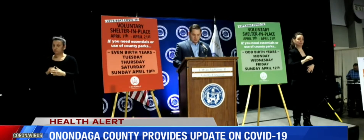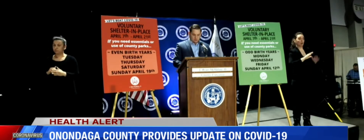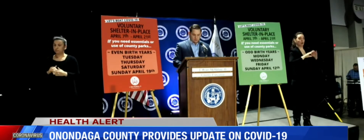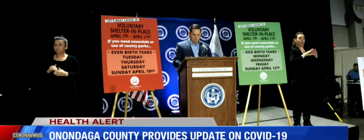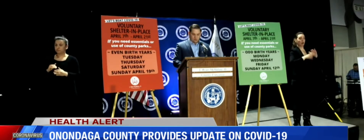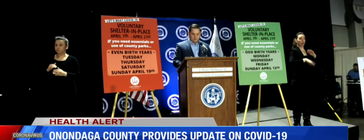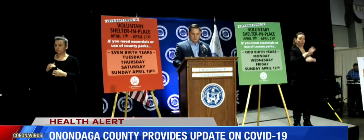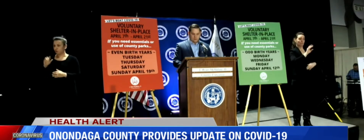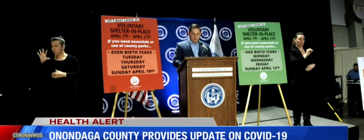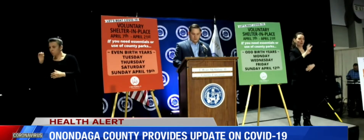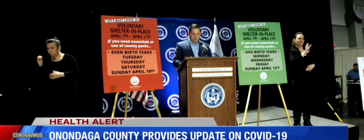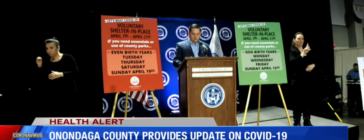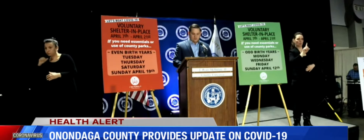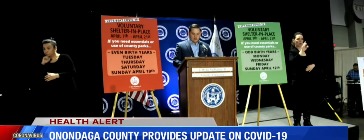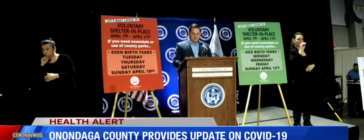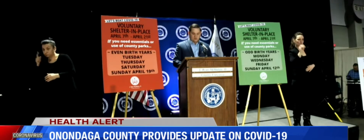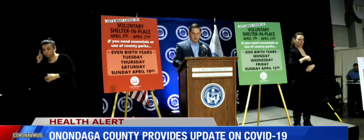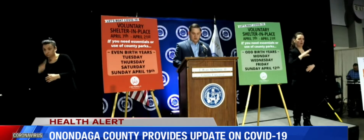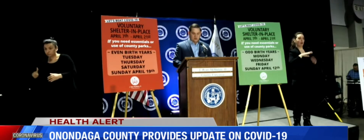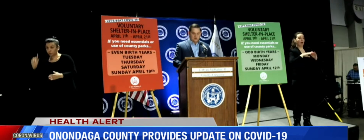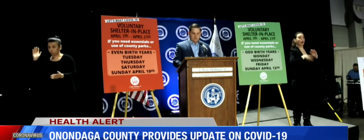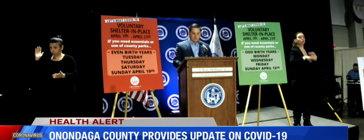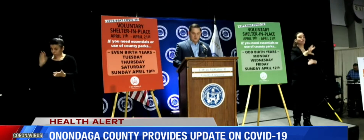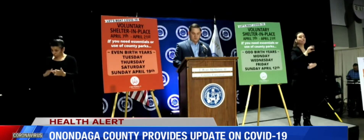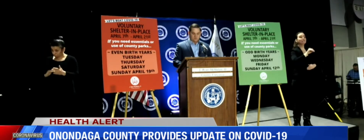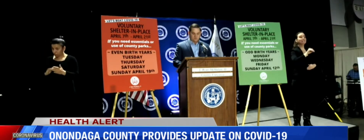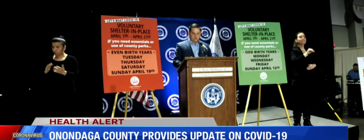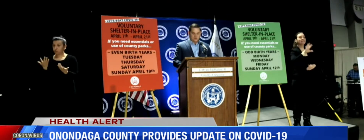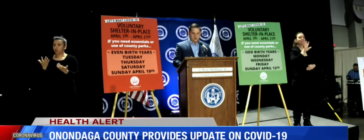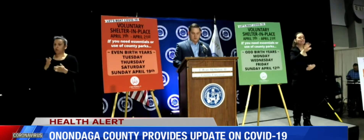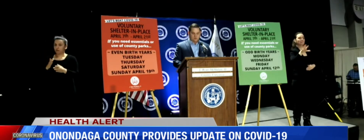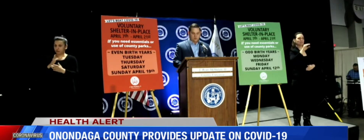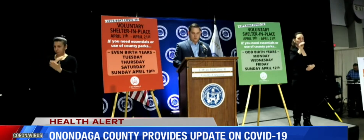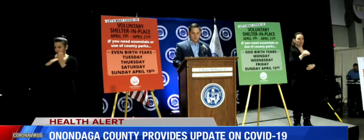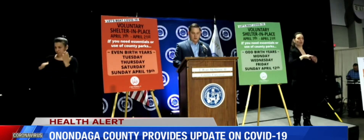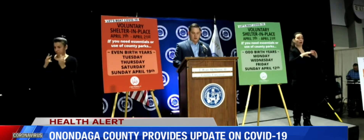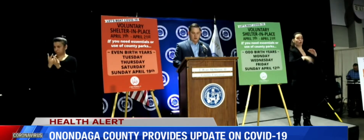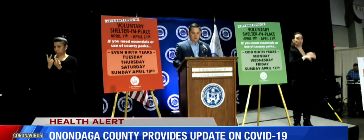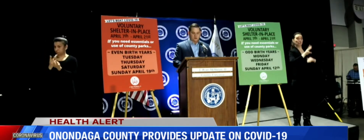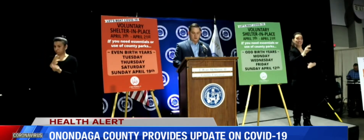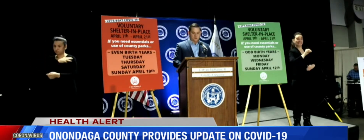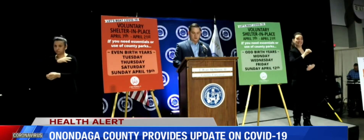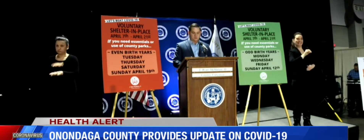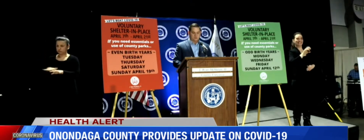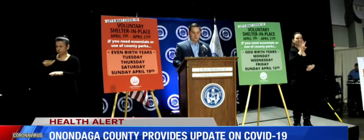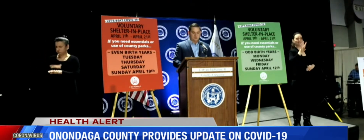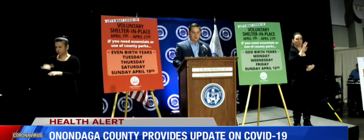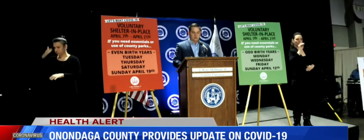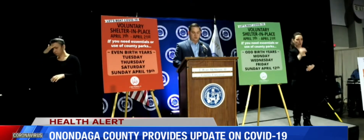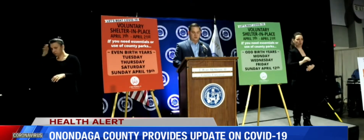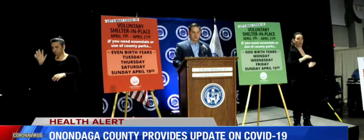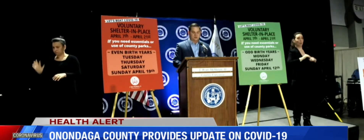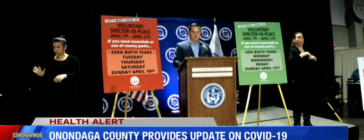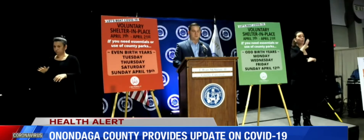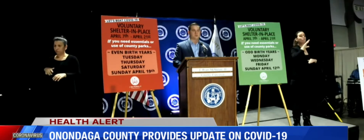41% are under 40. 55% under 50. 74% are under 60.